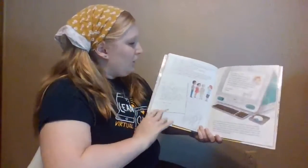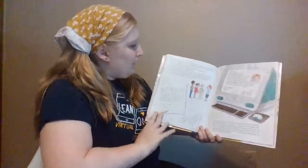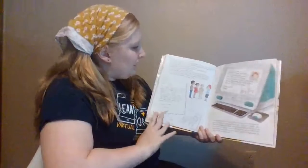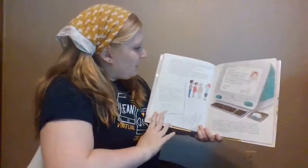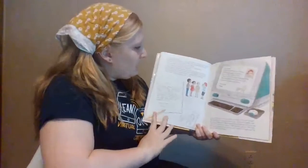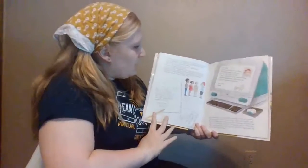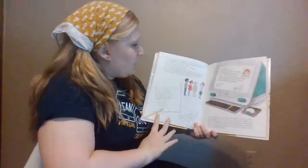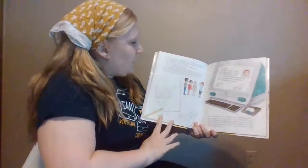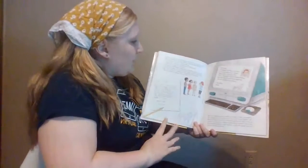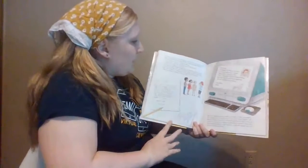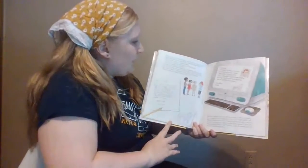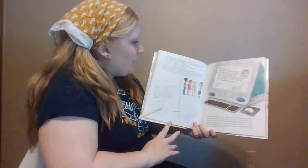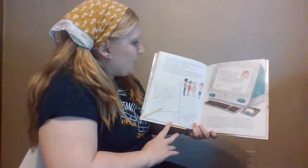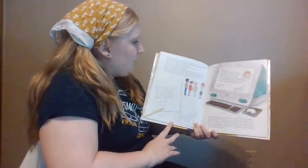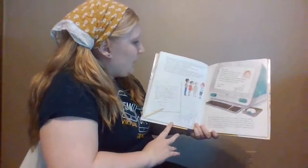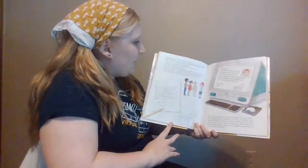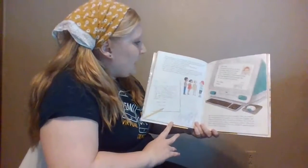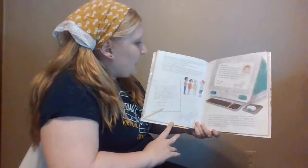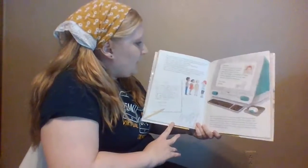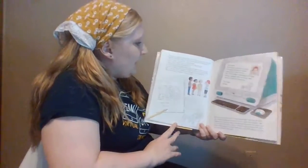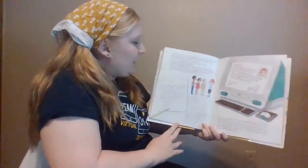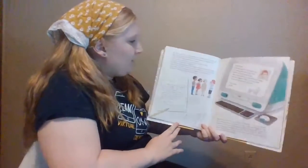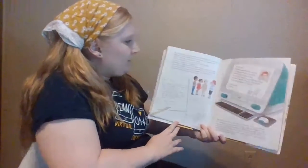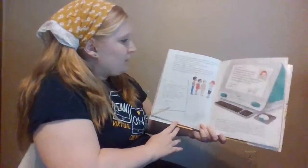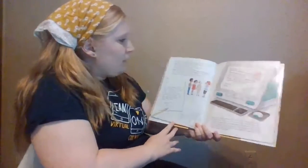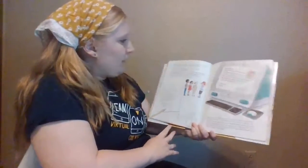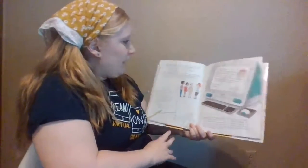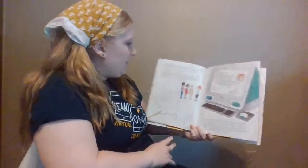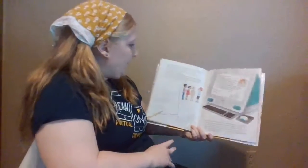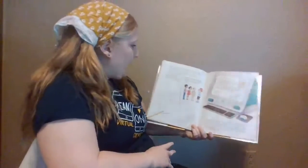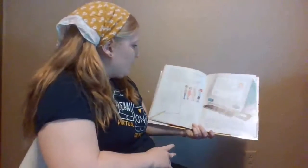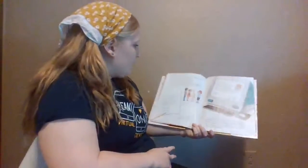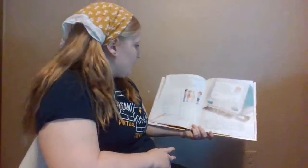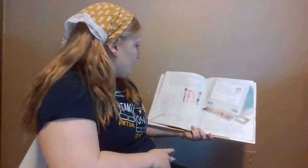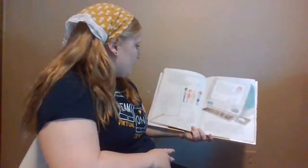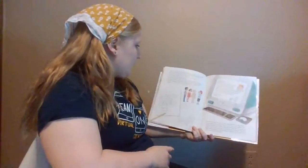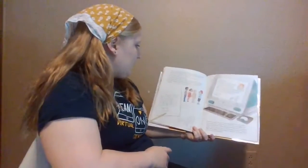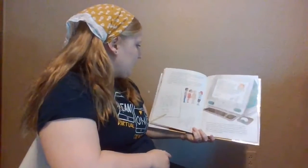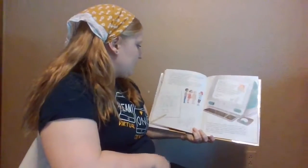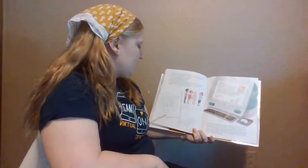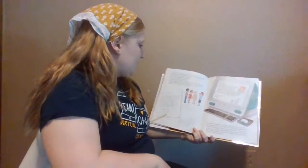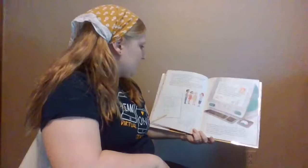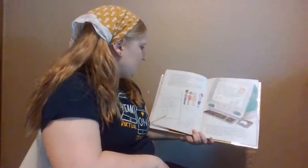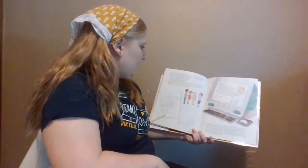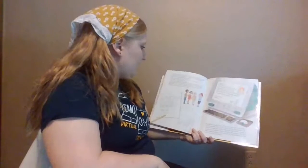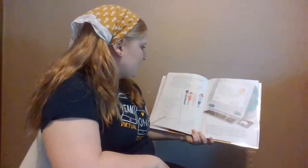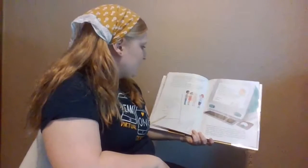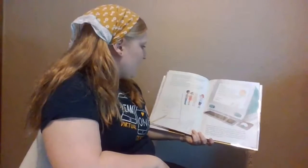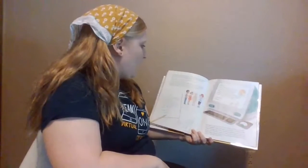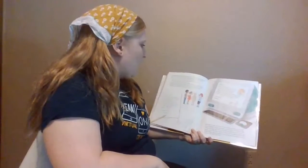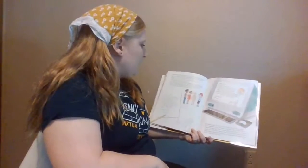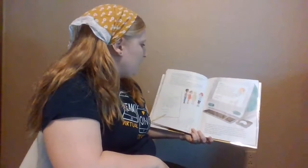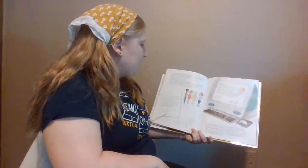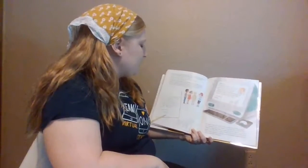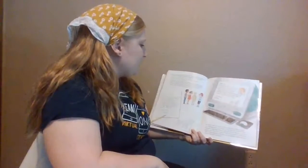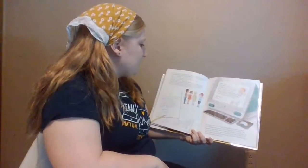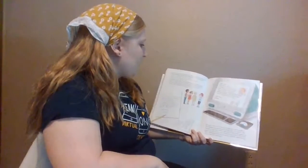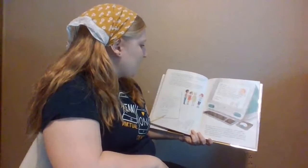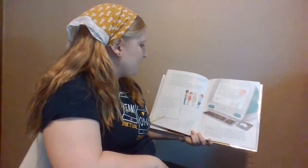We will continue the morning lesson by writing to our pen pals, signs Mr. Samuels. Moses and his